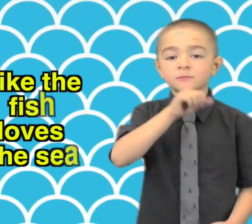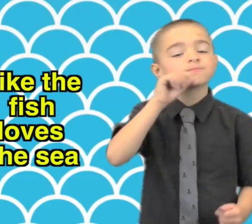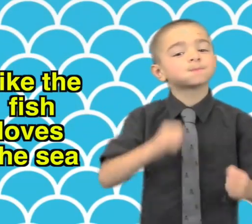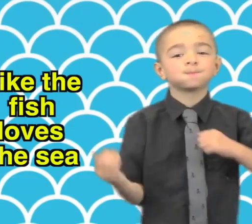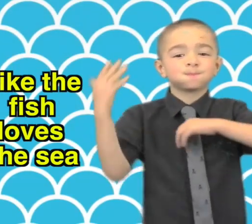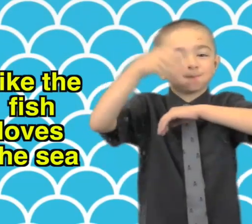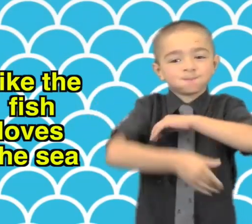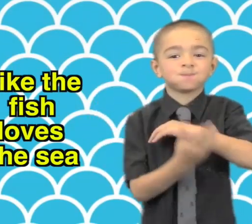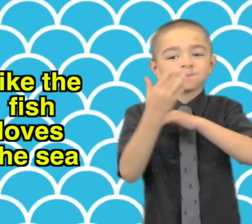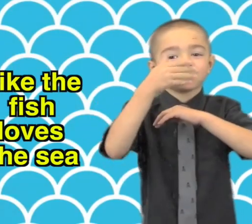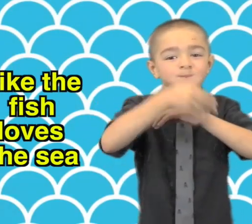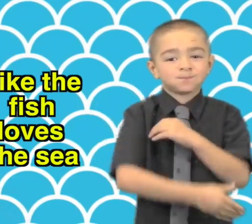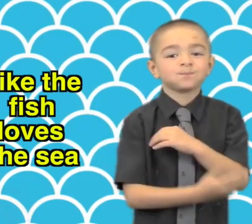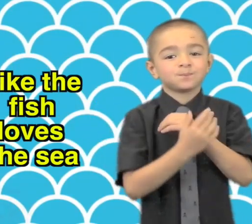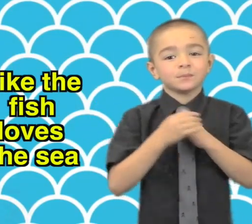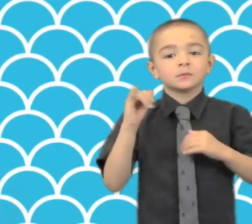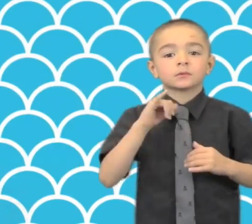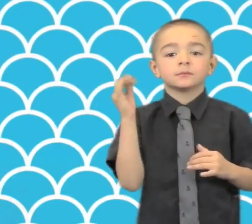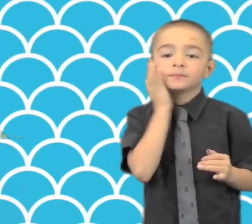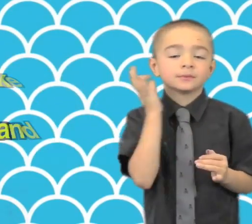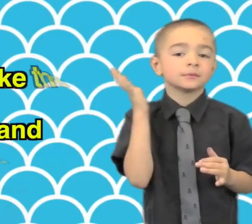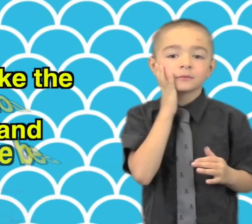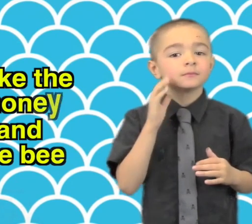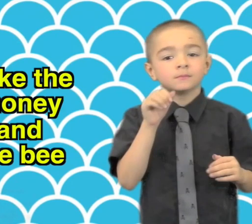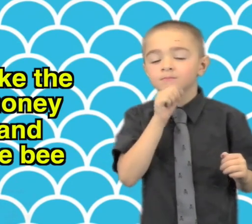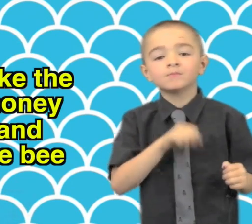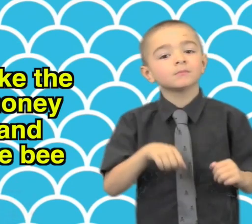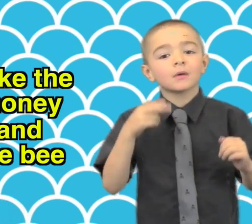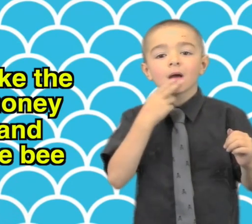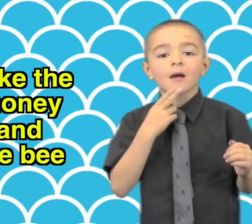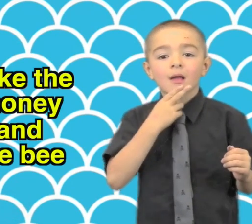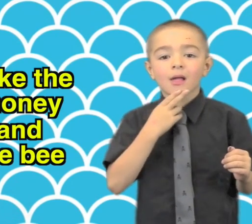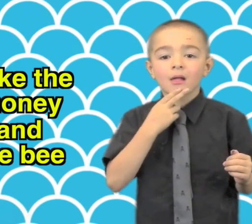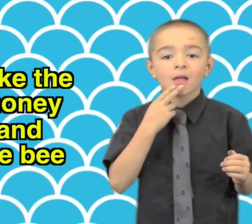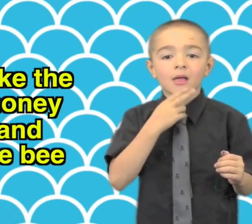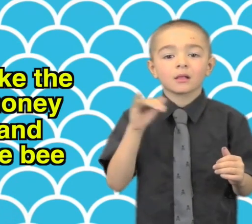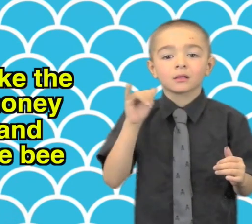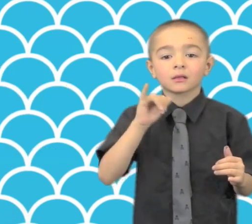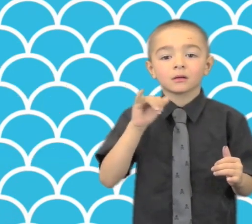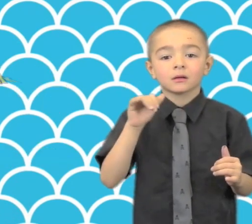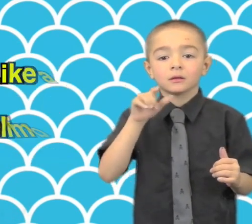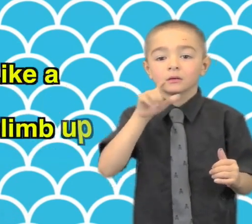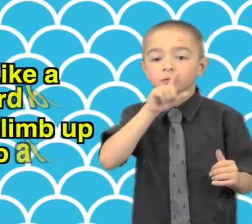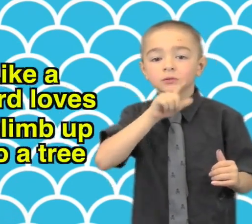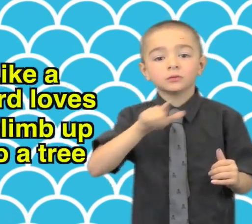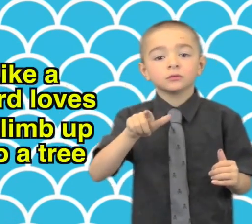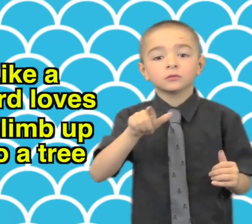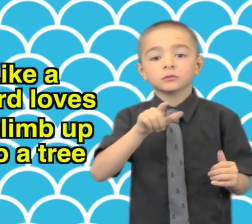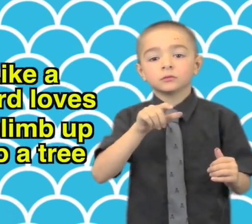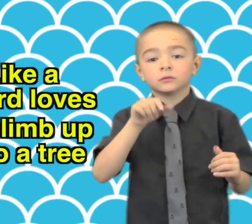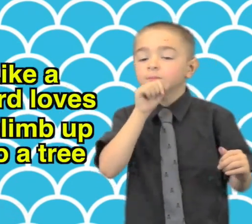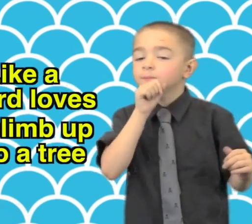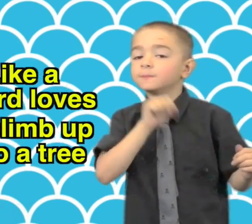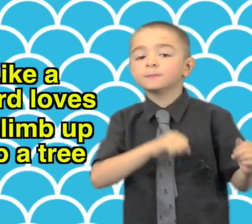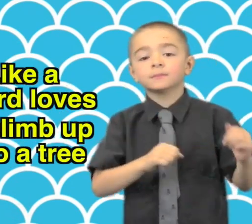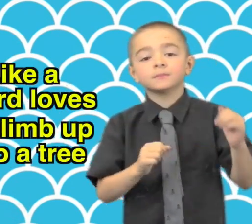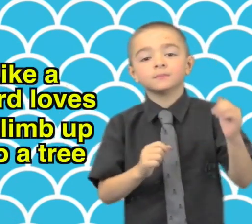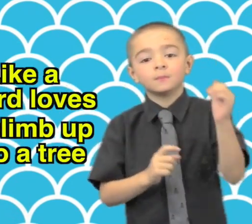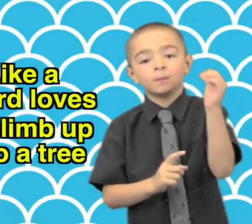fish loves the sea, like the honey and the bee, like a lizard loves to climb